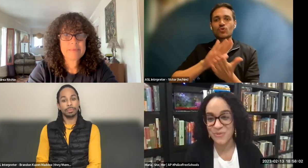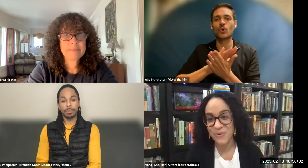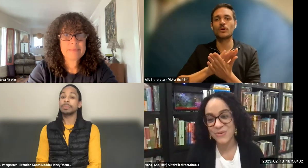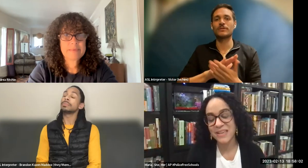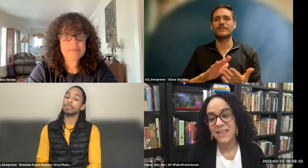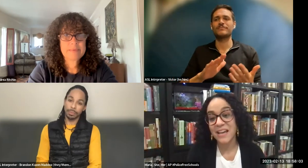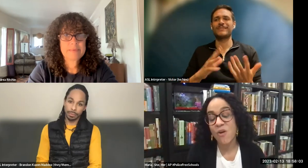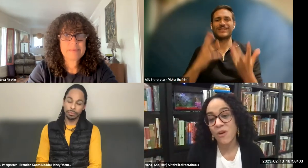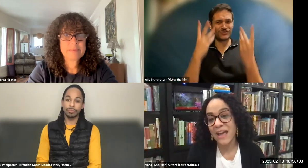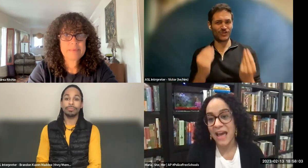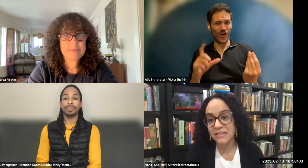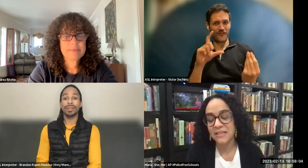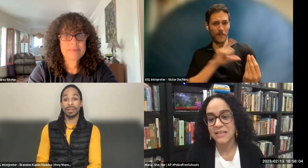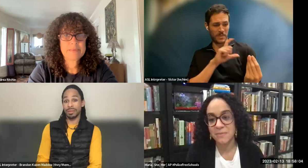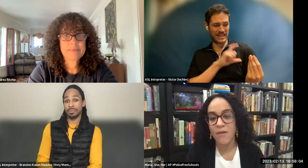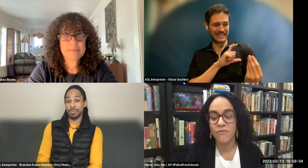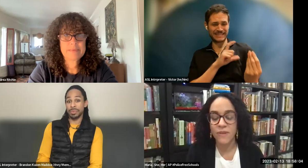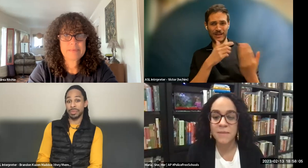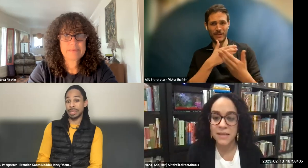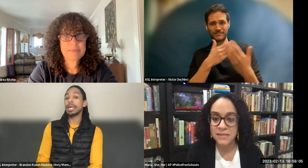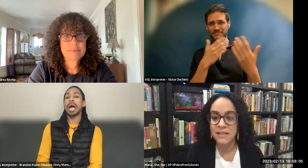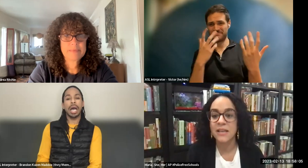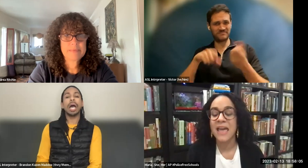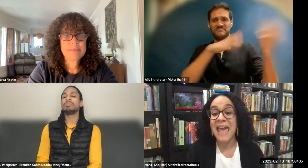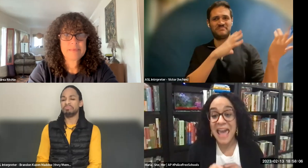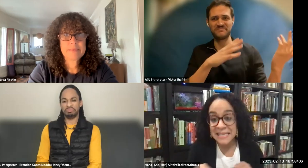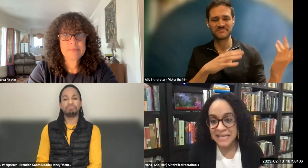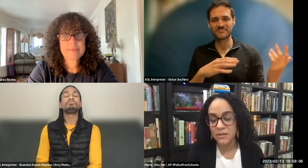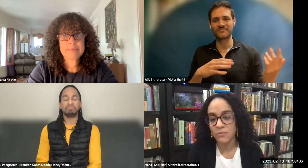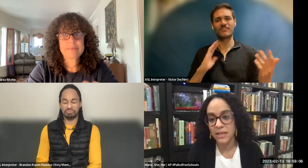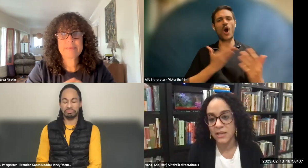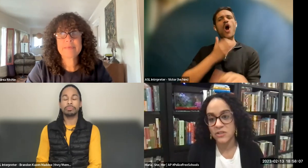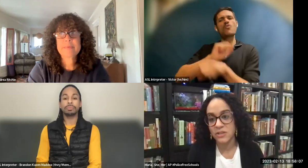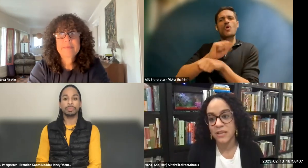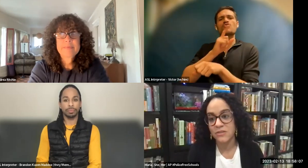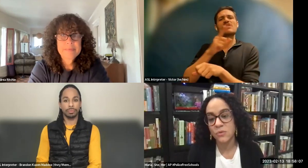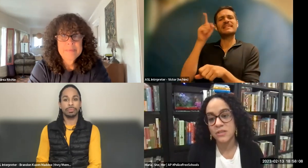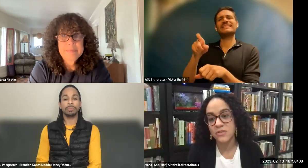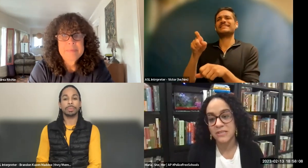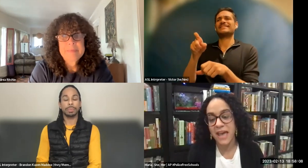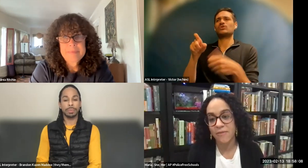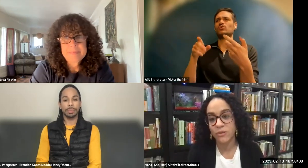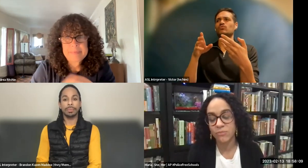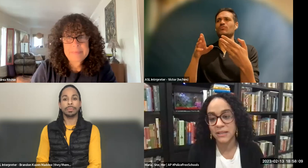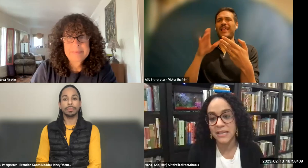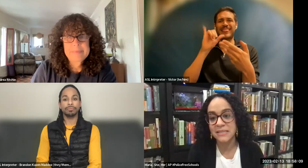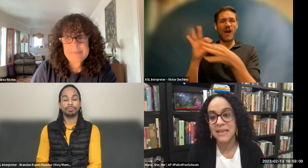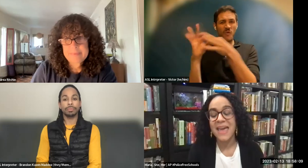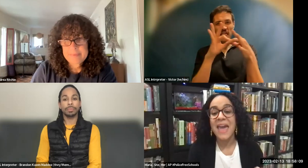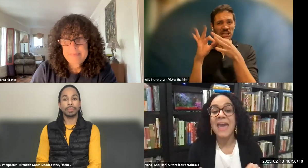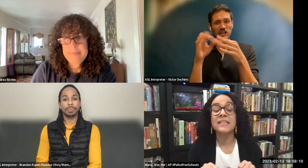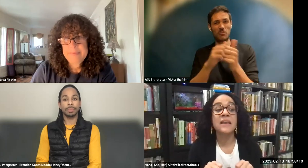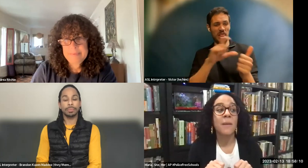police-free schools, that our work actually is about fundamentally ending the relationship that school districts have with